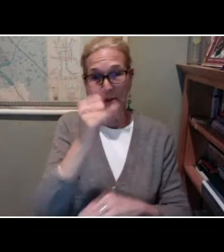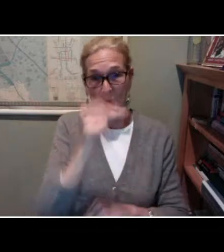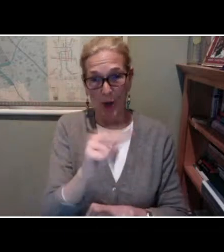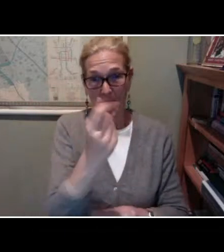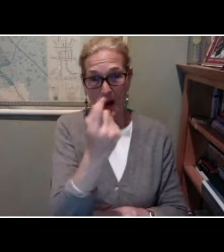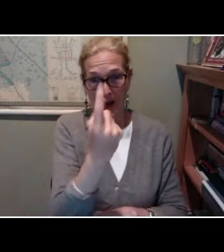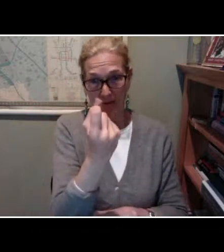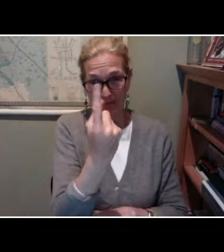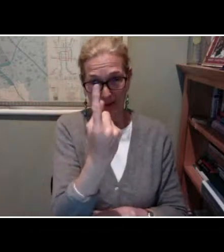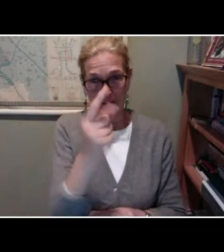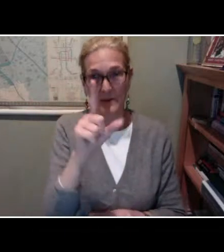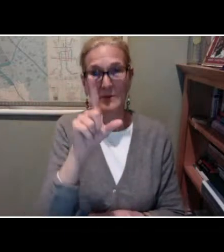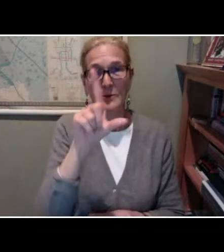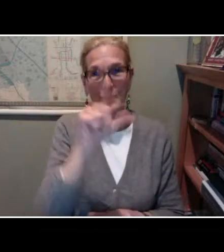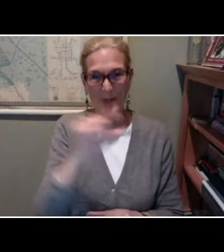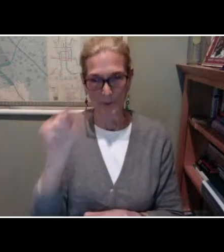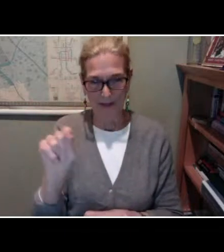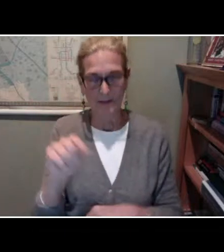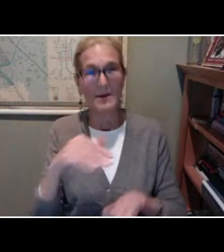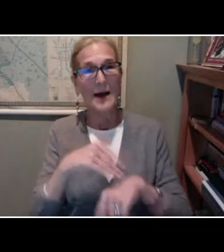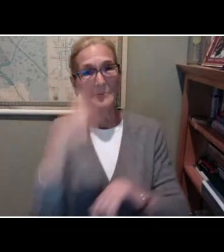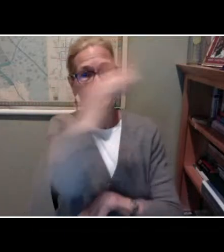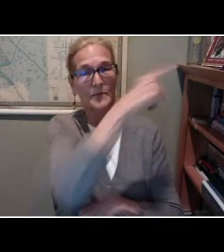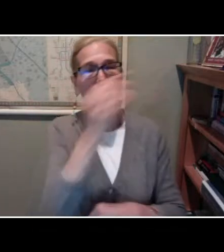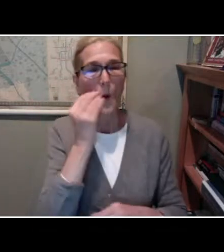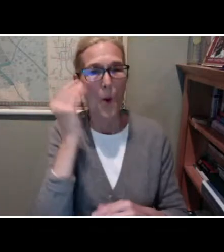2020, which is, wow, over 2 years ago.